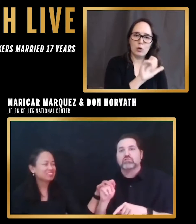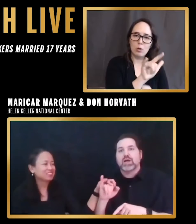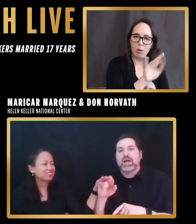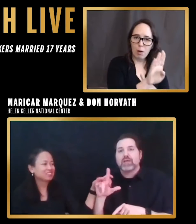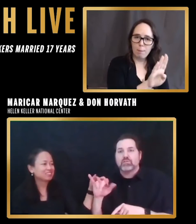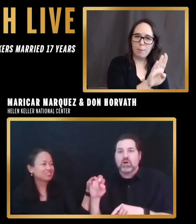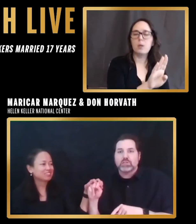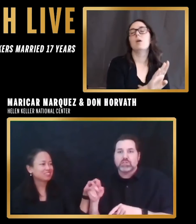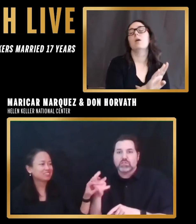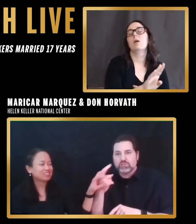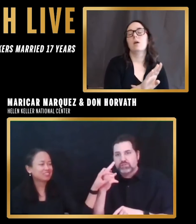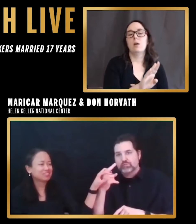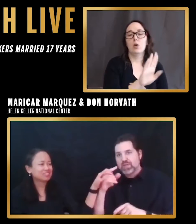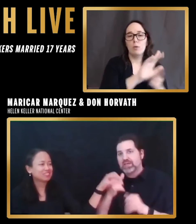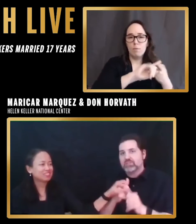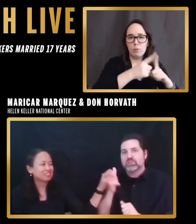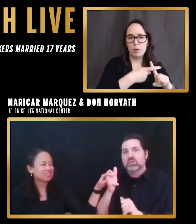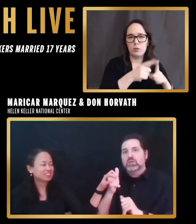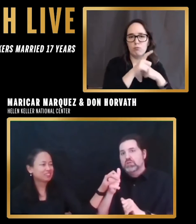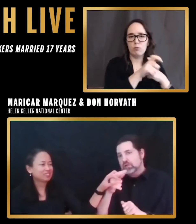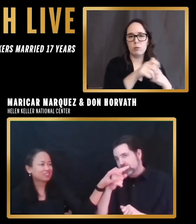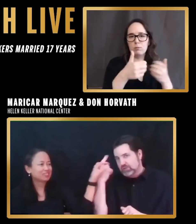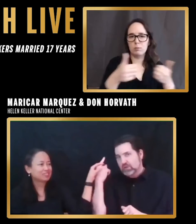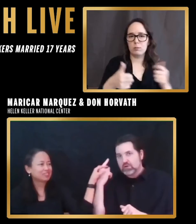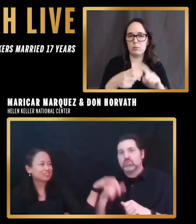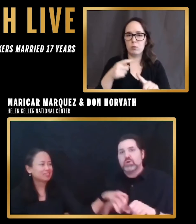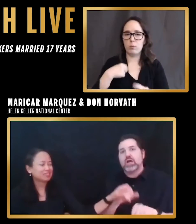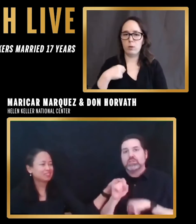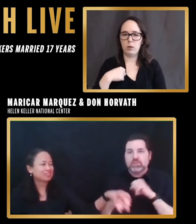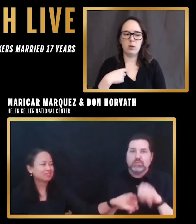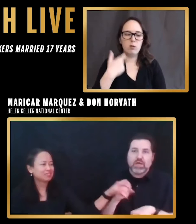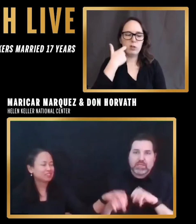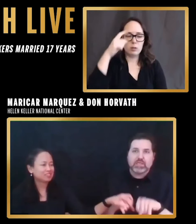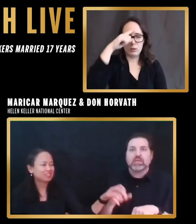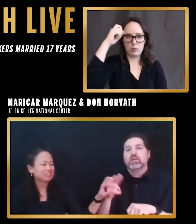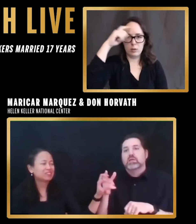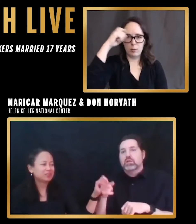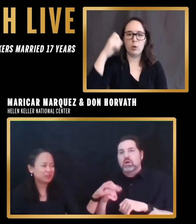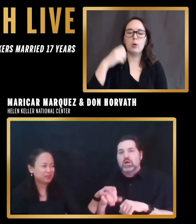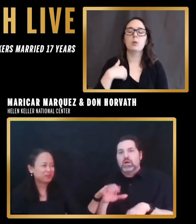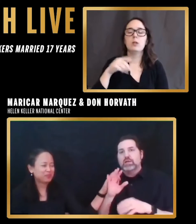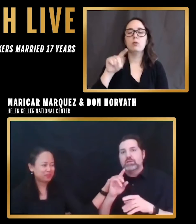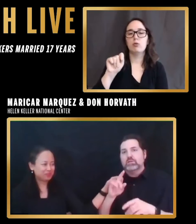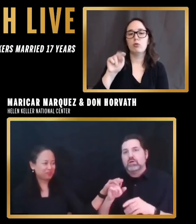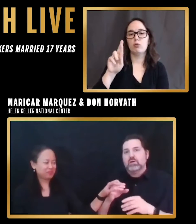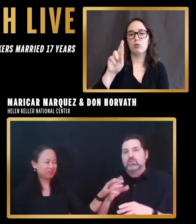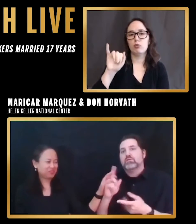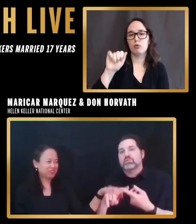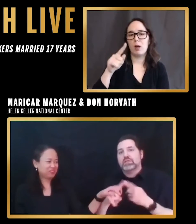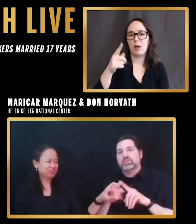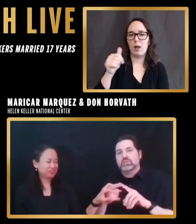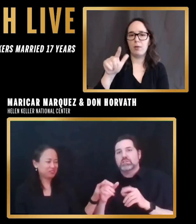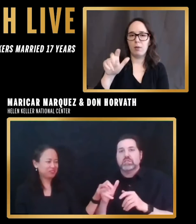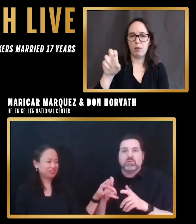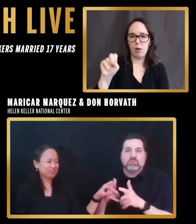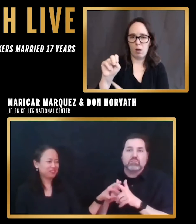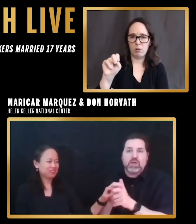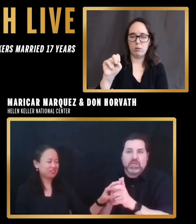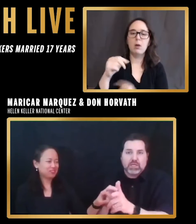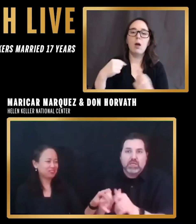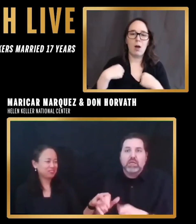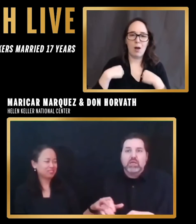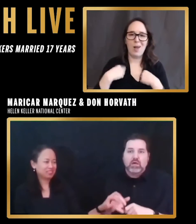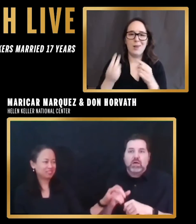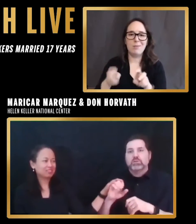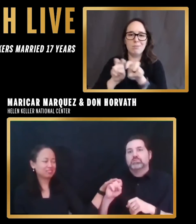a triathlon this past summer where I did the biking and her friends did the